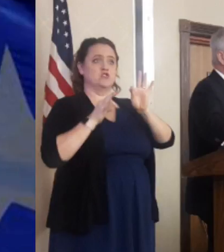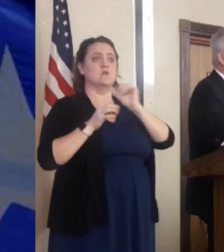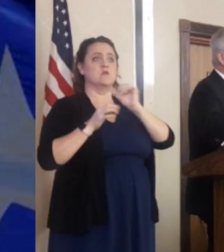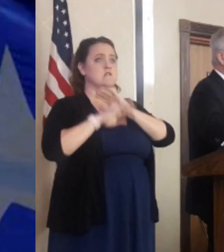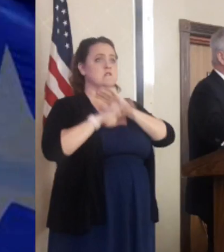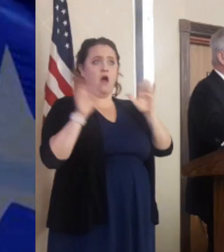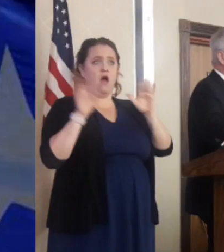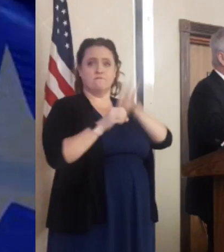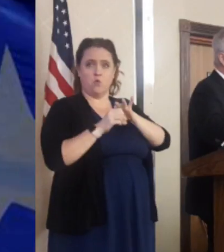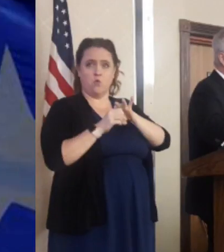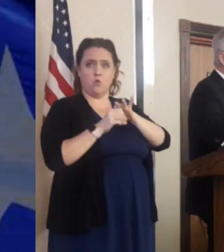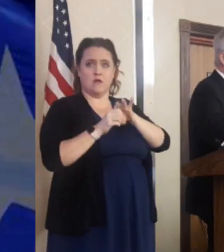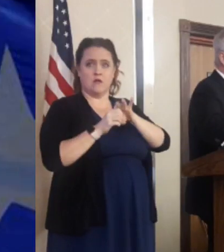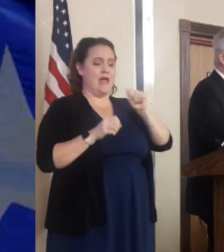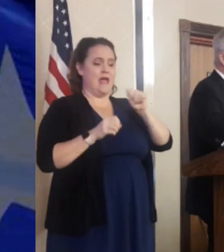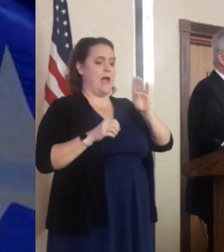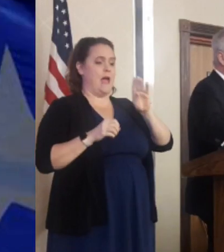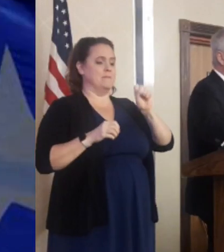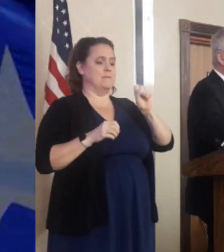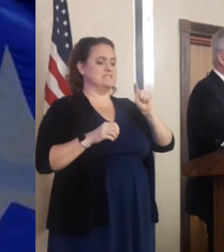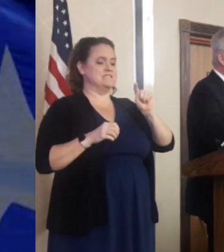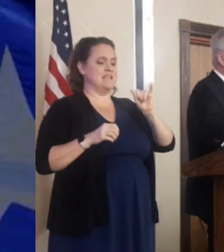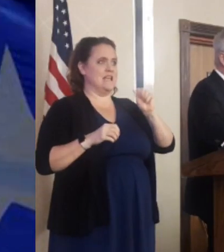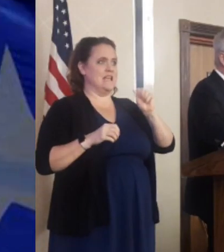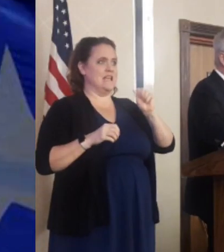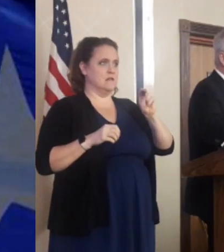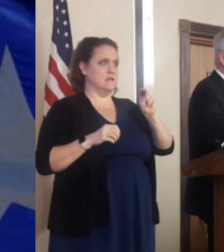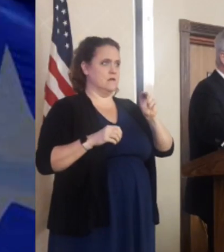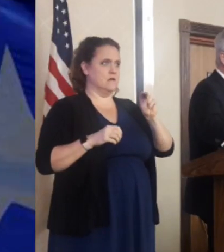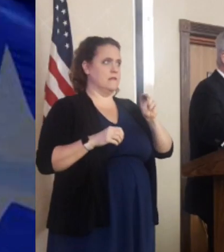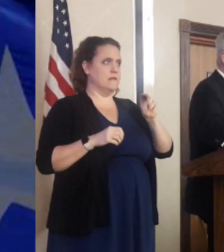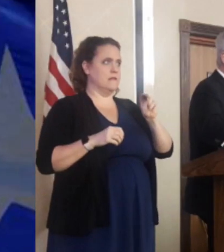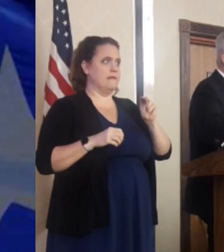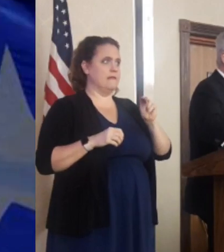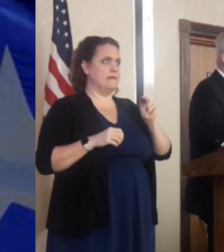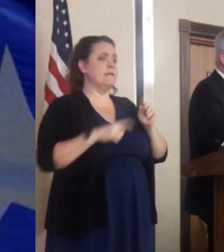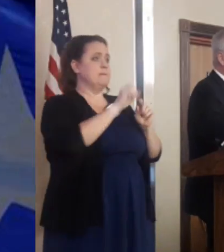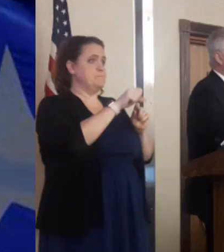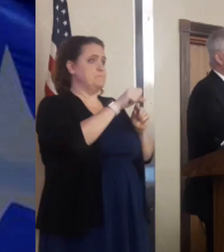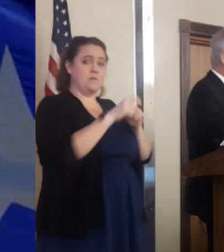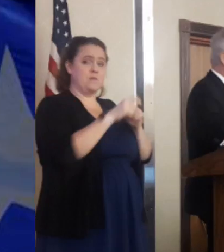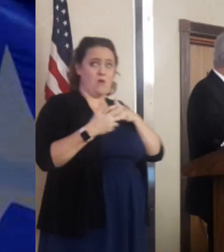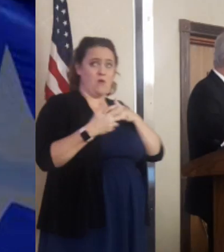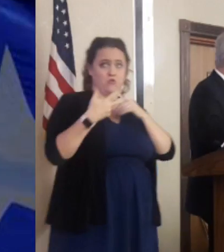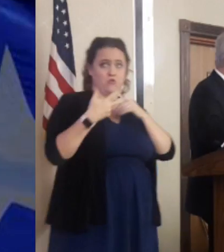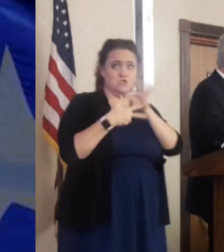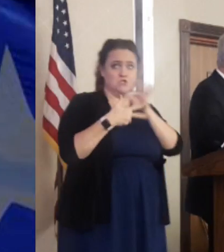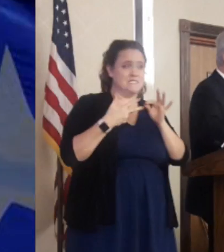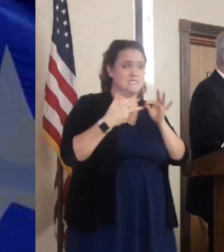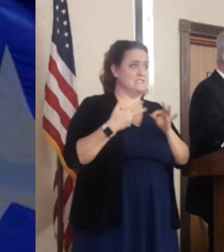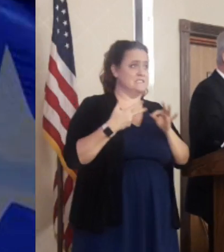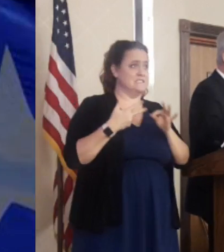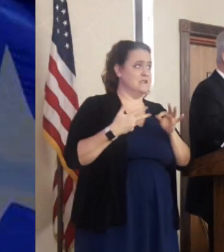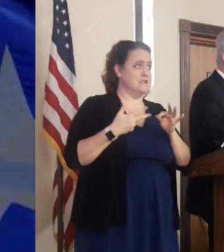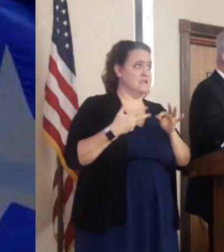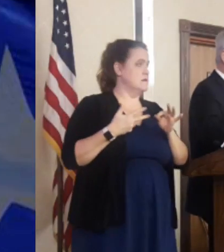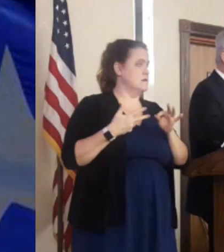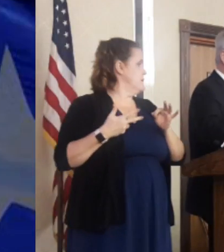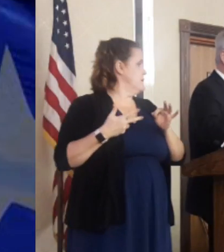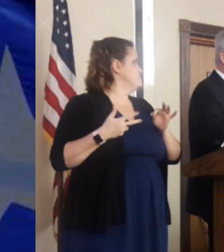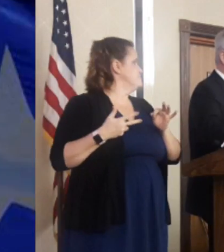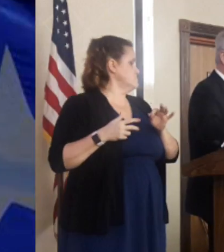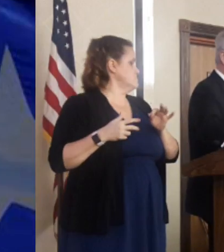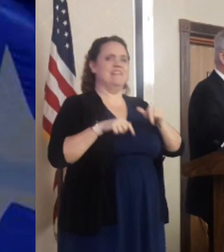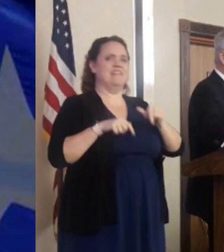well. Yeah, welcome Plug that to, directly into. since this is. I'm just saying there are 3 choices. Like actually. this, directly into. You can, in this case, it's not